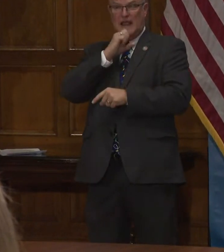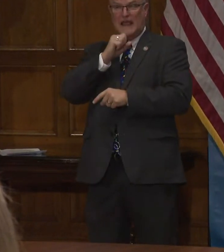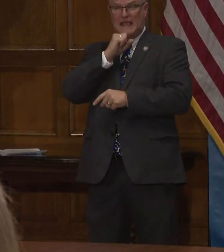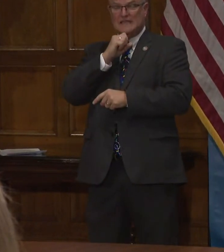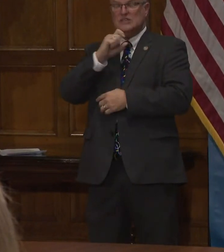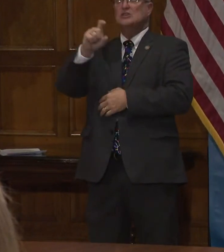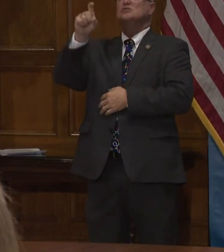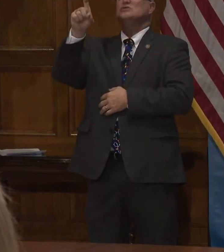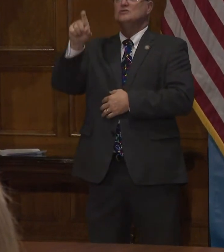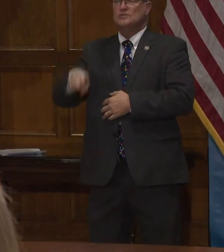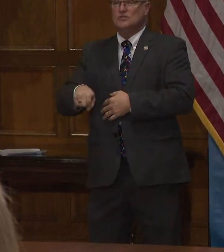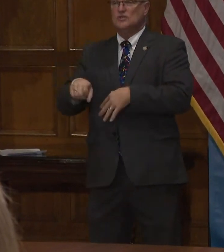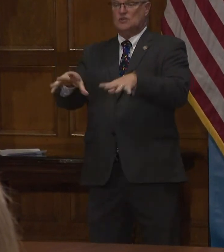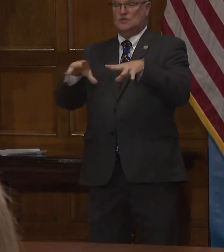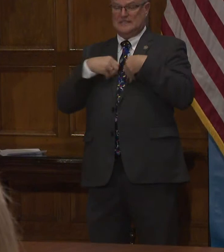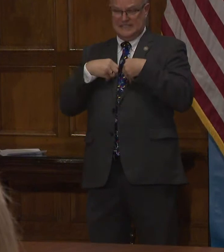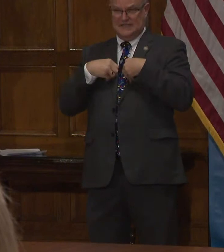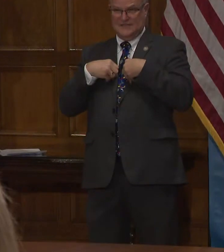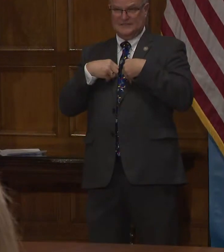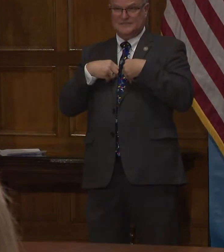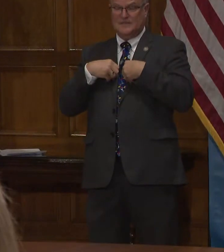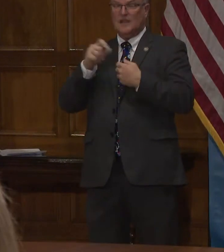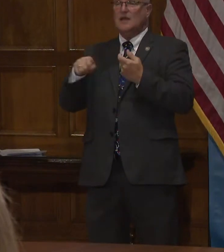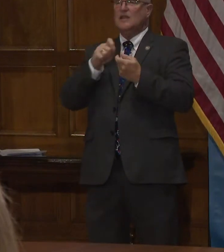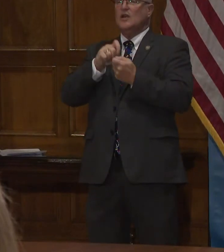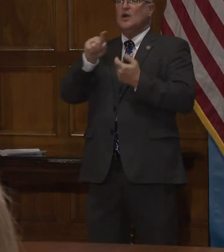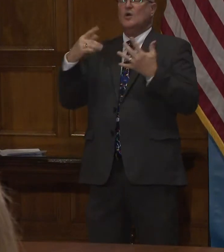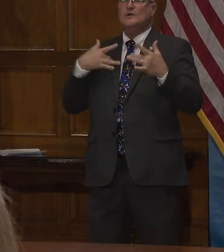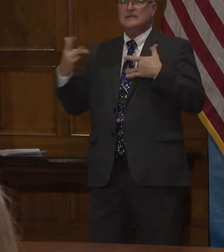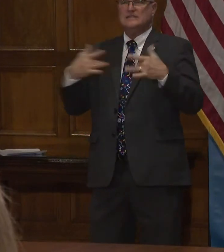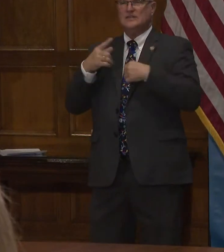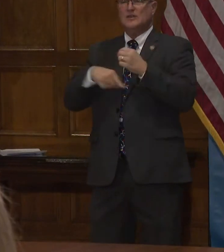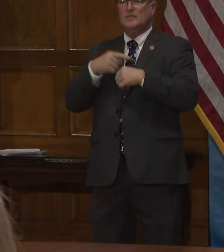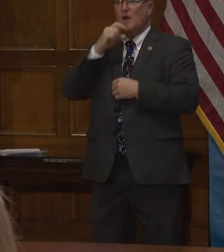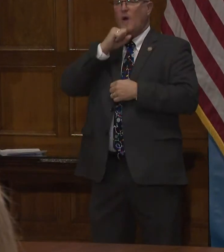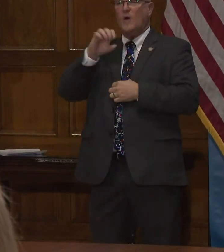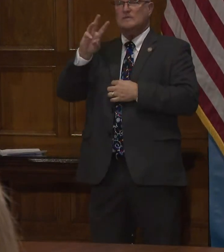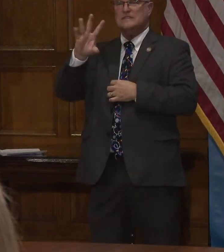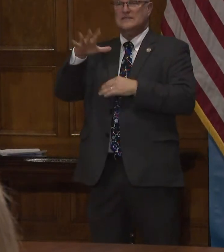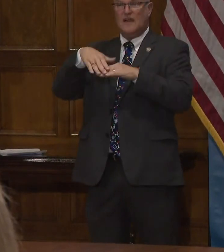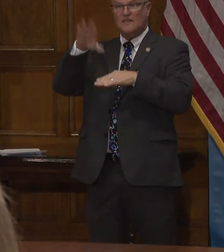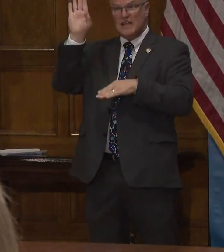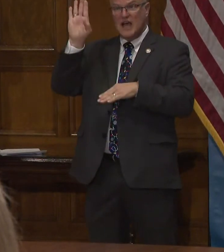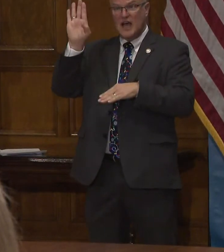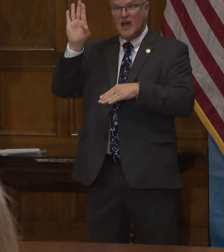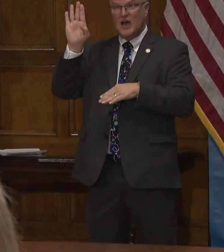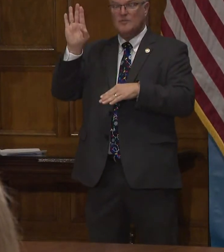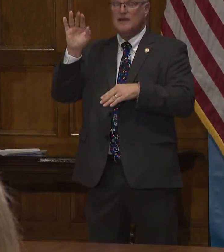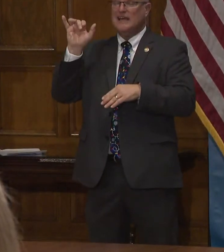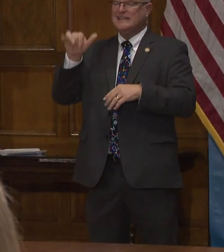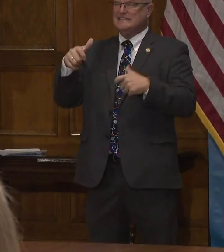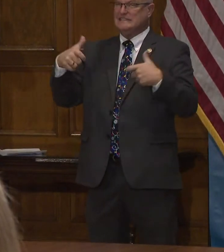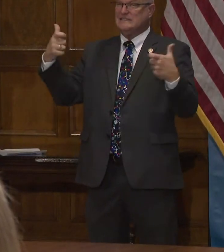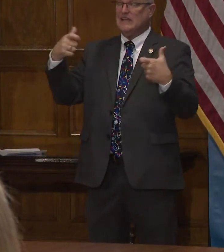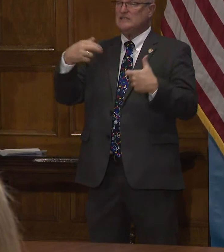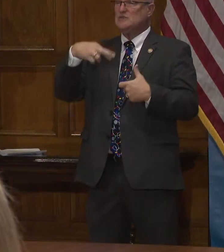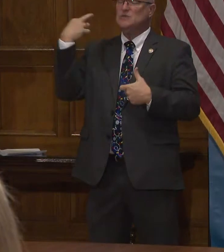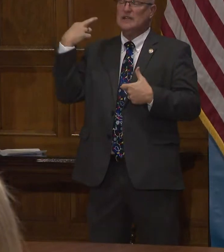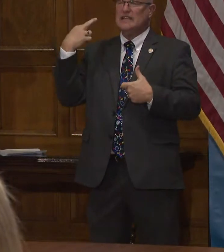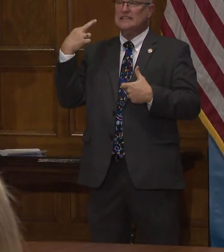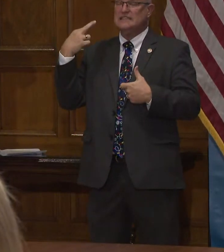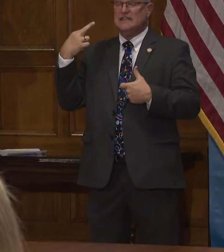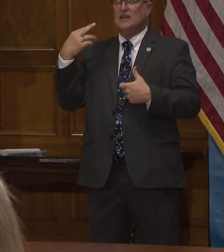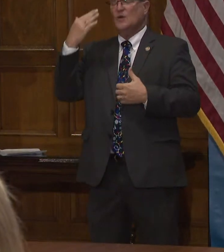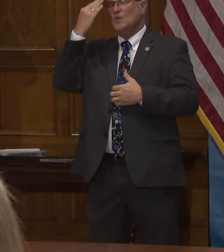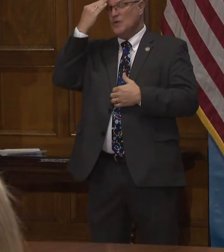they should receive it. In particular, we're worried about the 65 and over, which have the greatest risk of adverse outcome. We